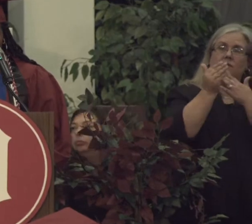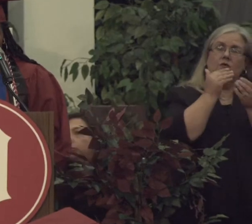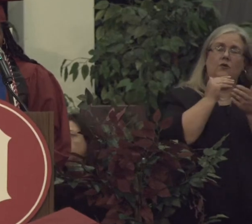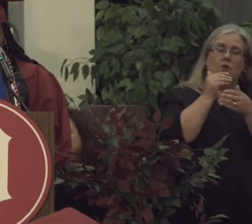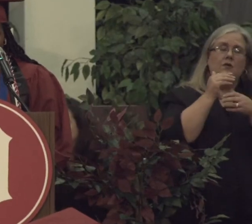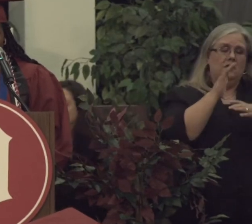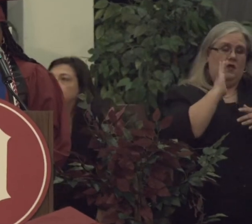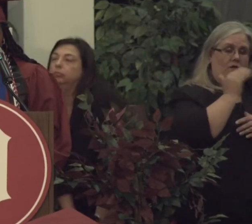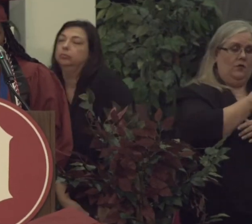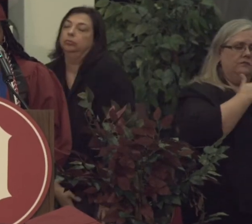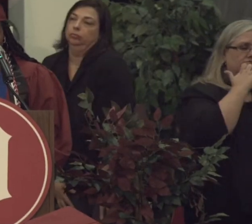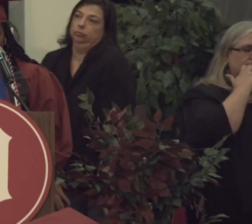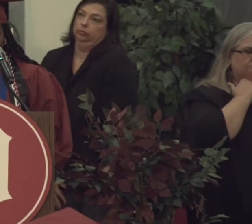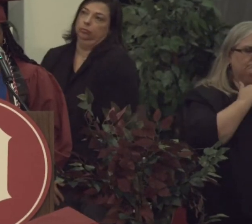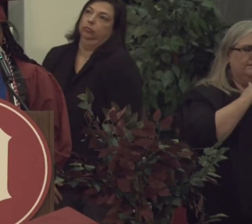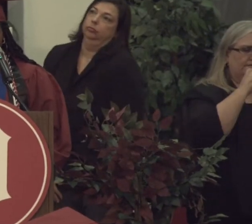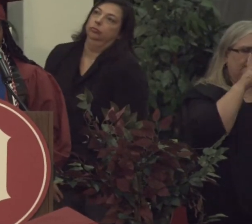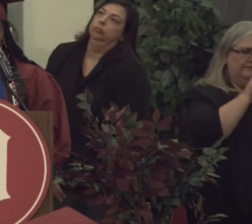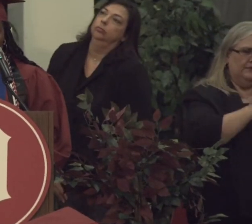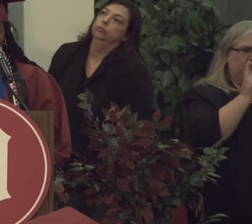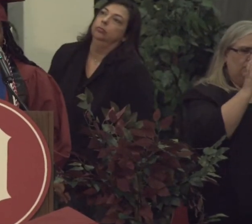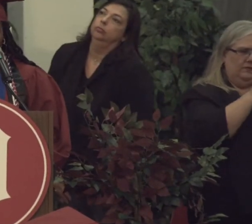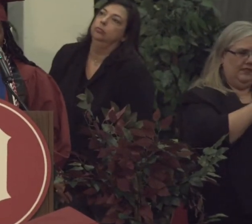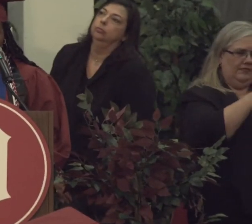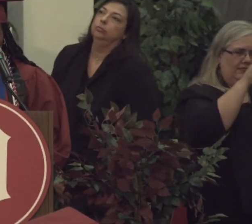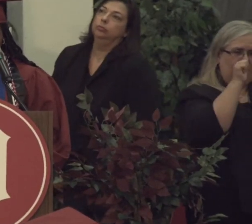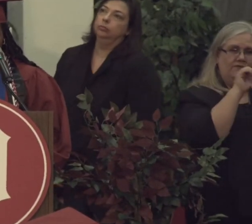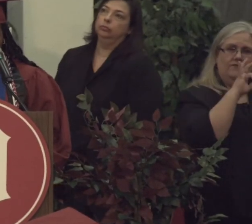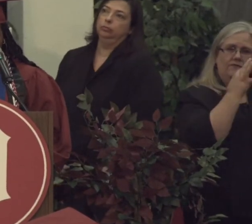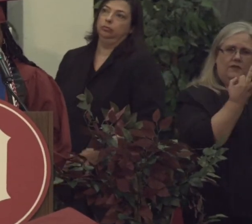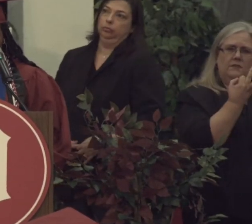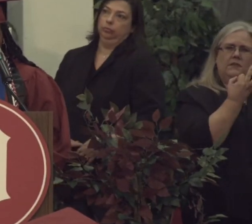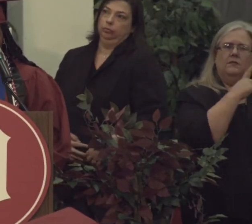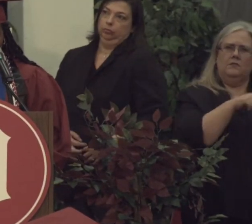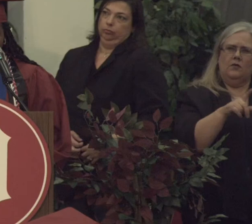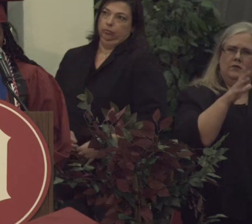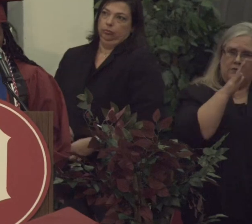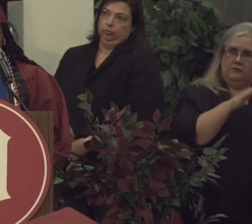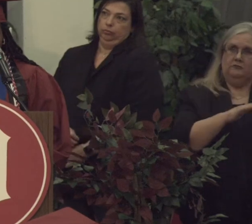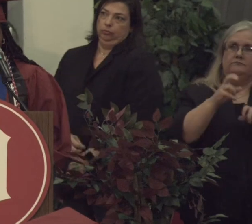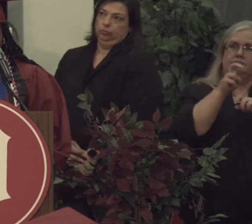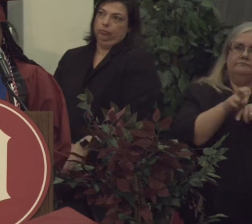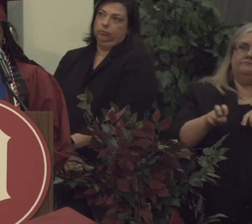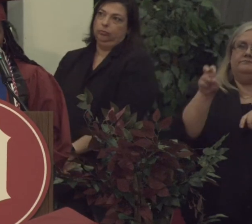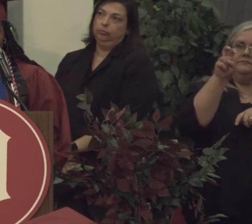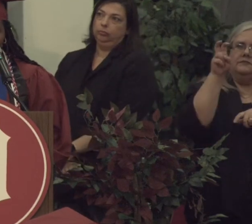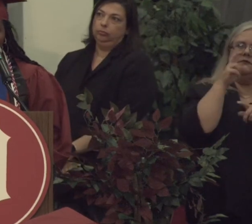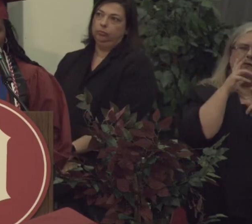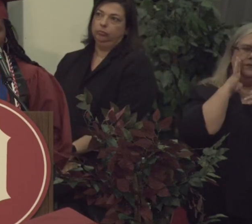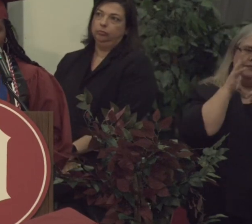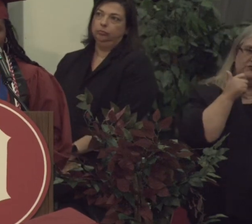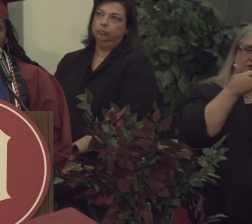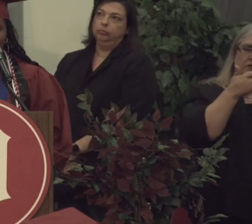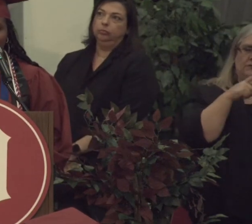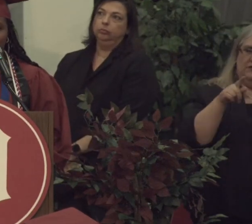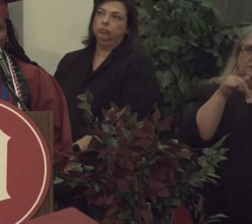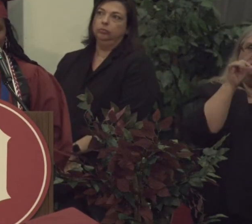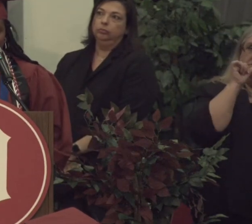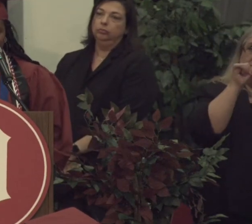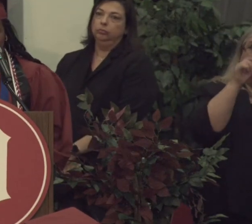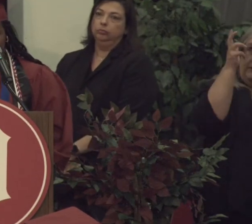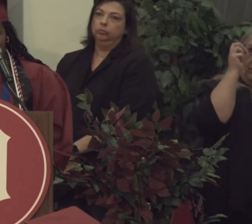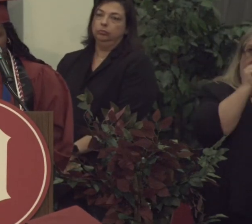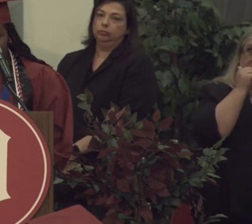sad, please let us cherish these moments and always be grateful for our blessings. Be with us this day and forevermore.